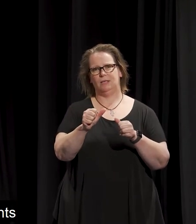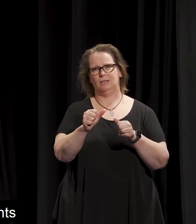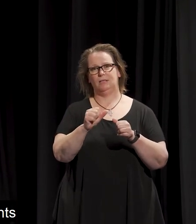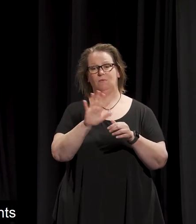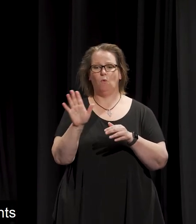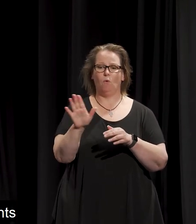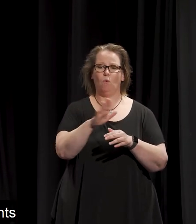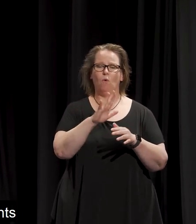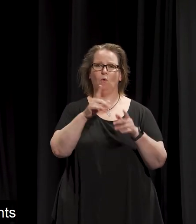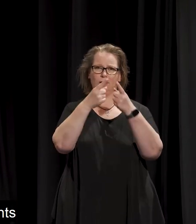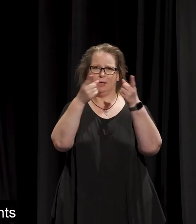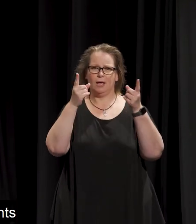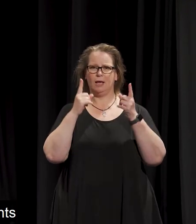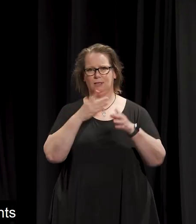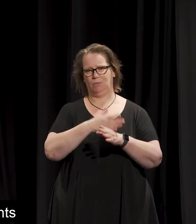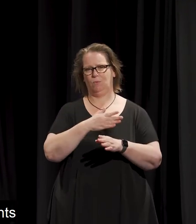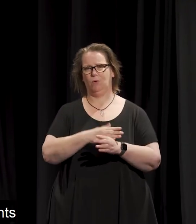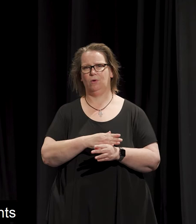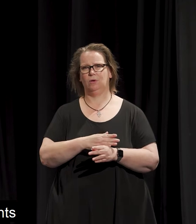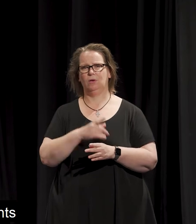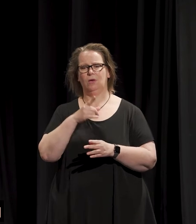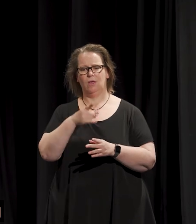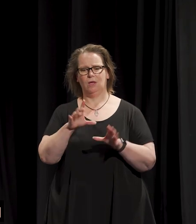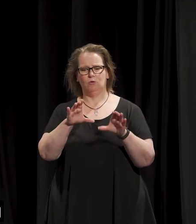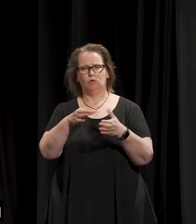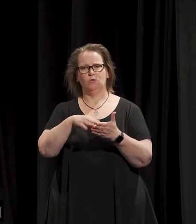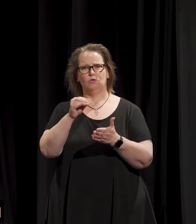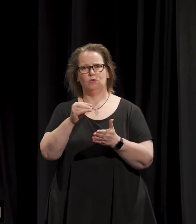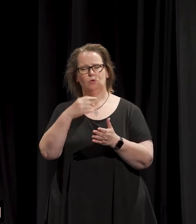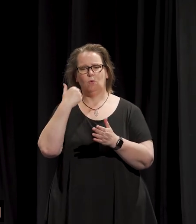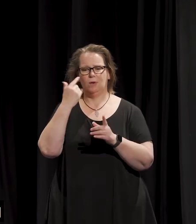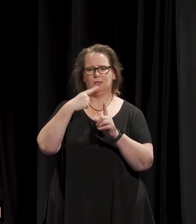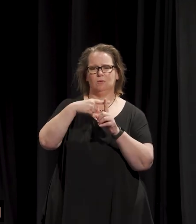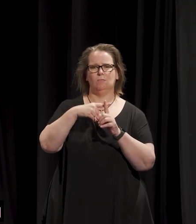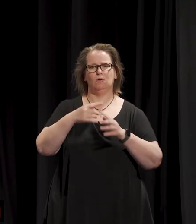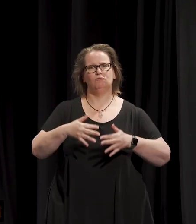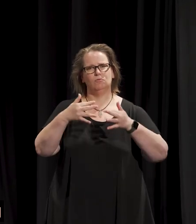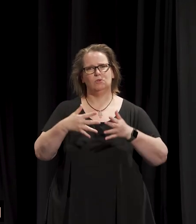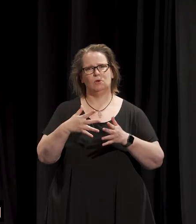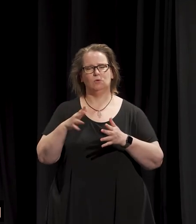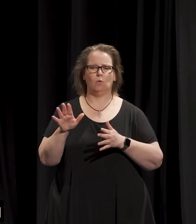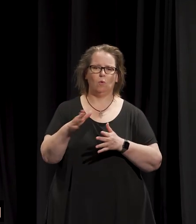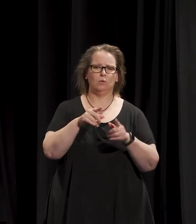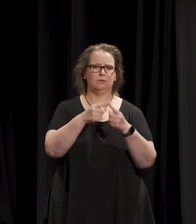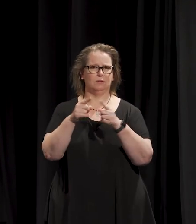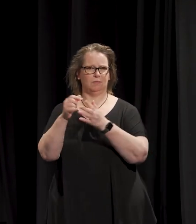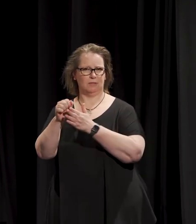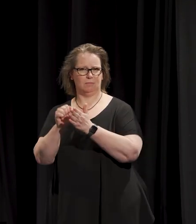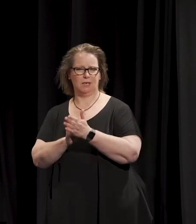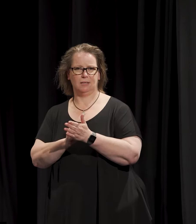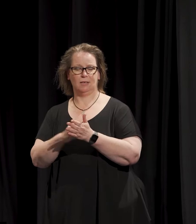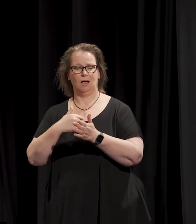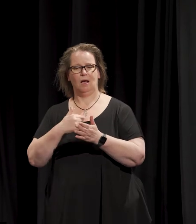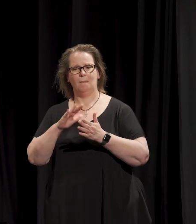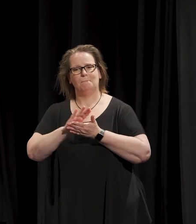academic undertakings. These students have achieved consistently positive results across all subject areas. I am delighted to